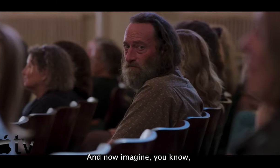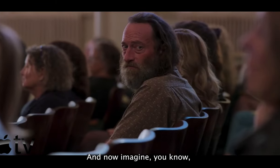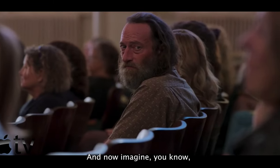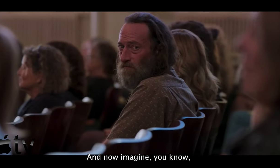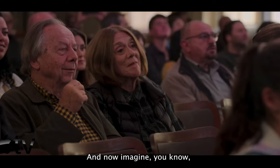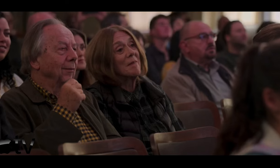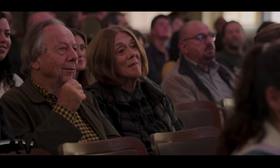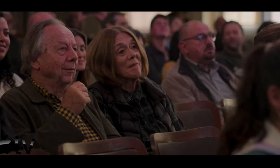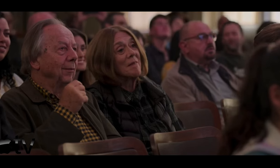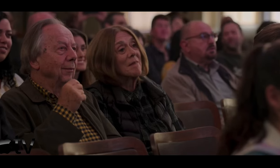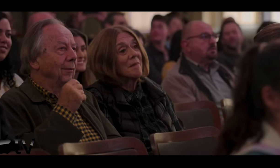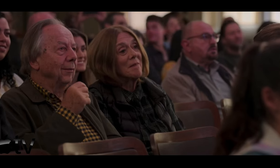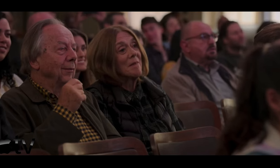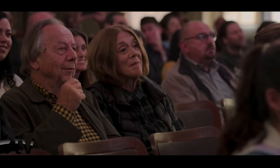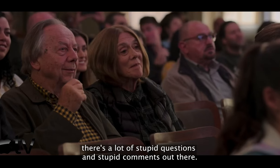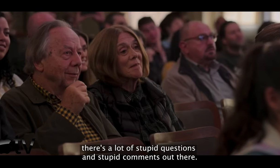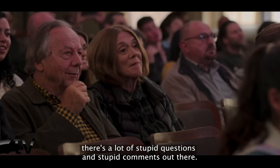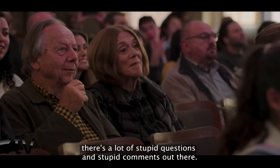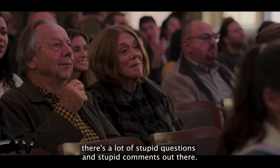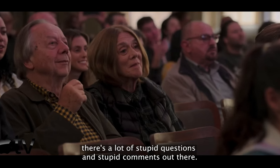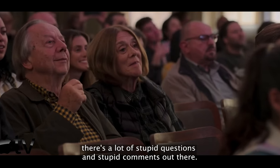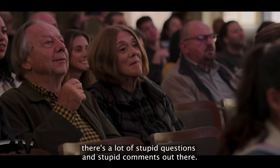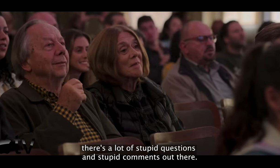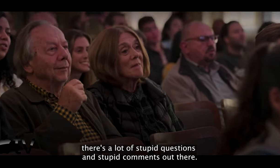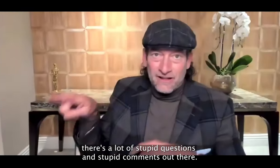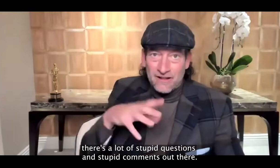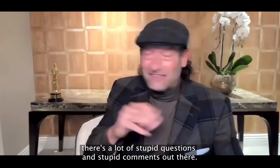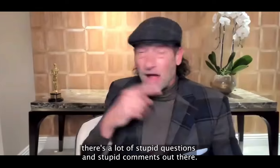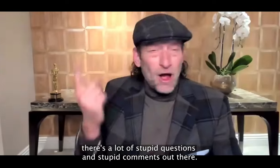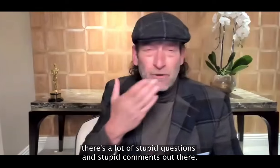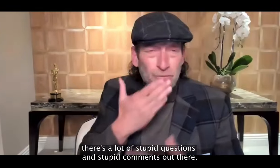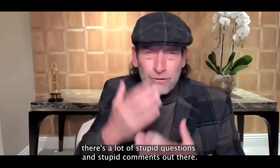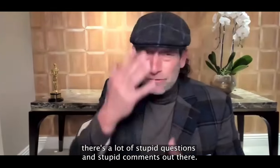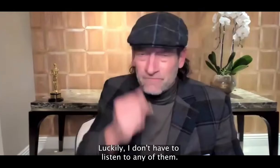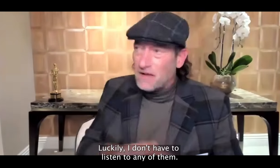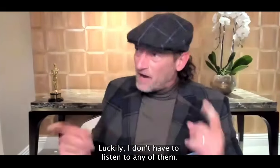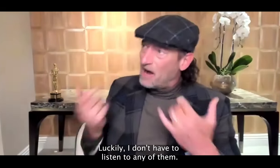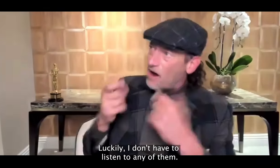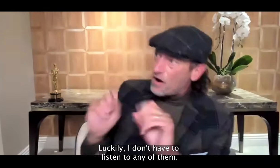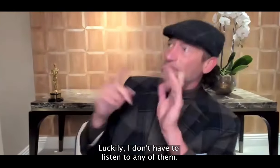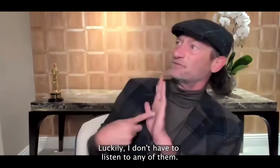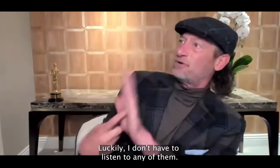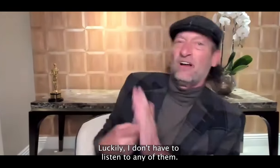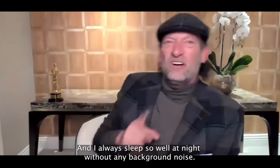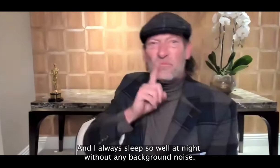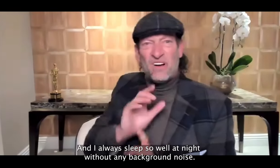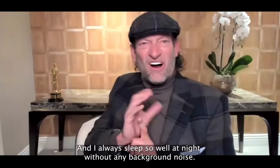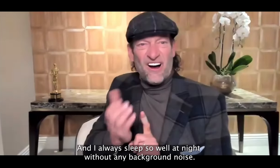imagine, you know, there's a lot of stupid questions and stupid comments out there. Luckily, I don't have to listen to any of them. And I always